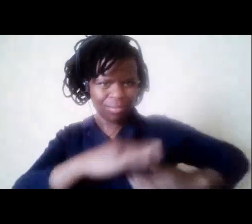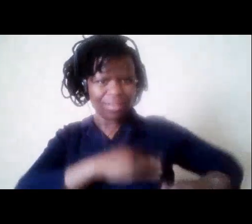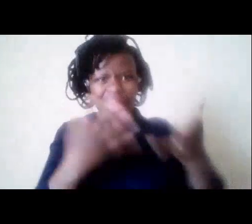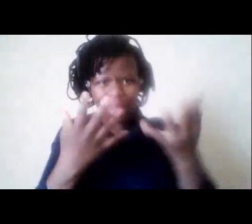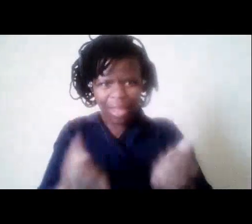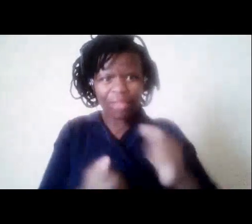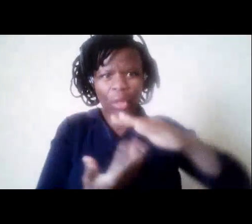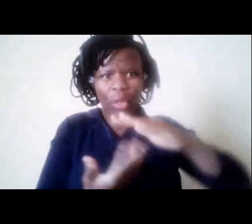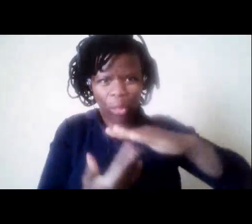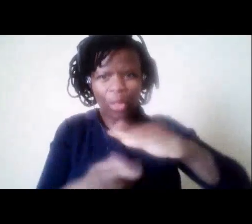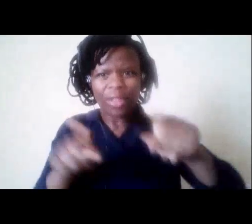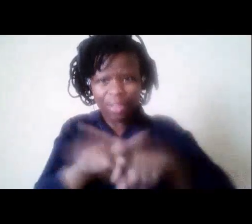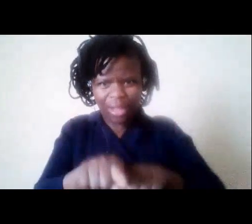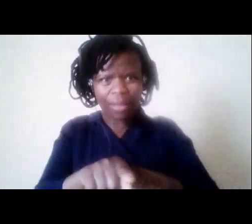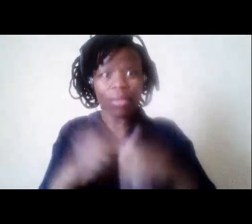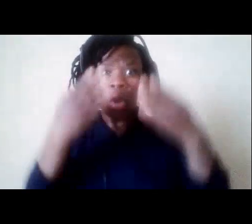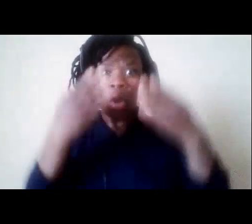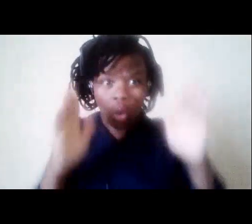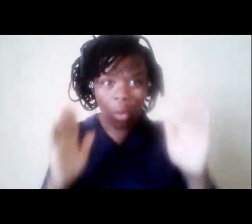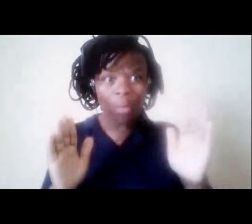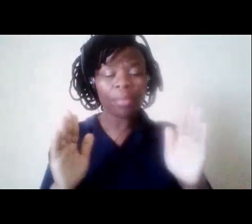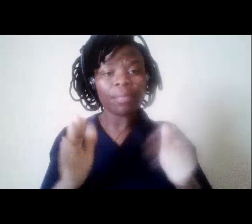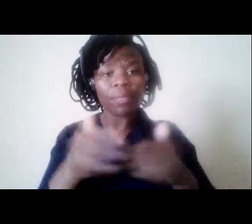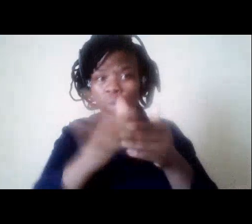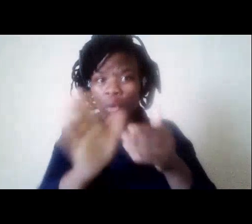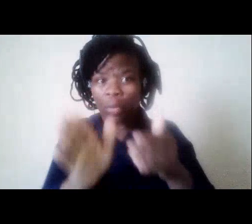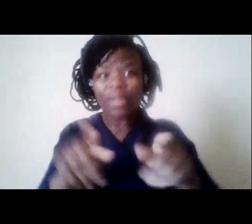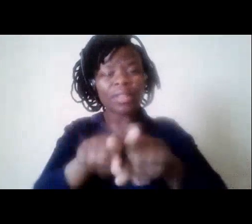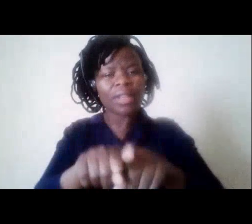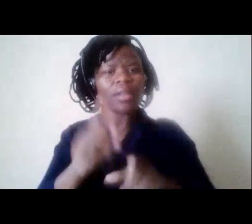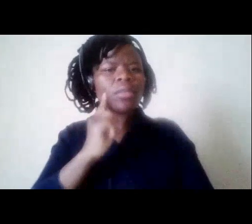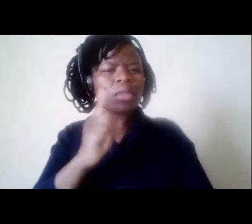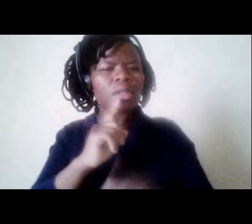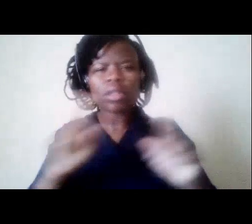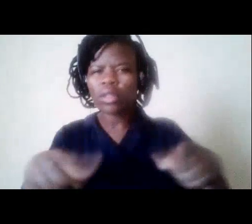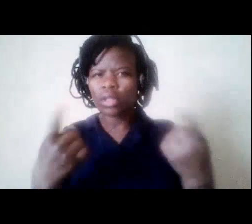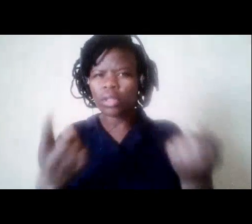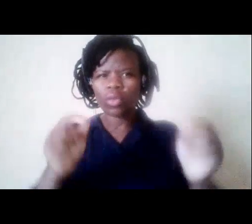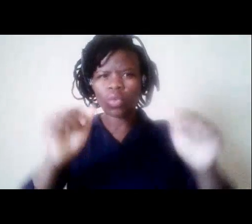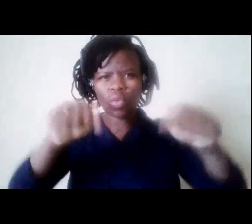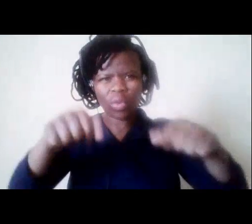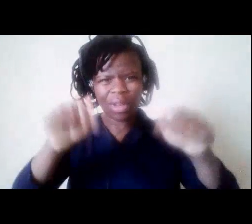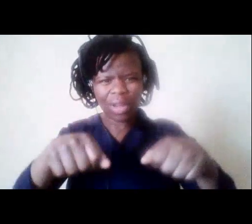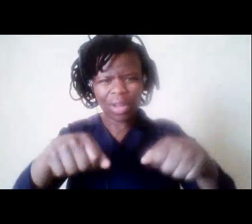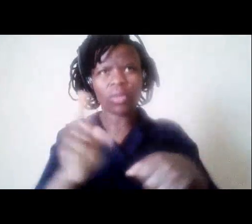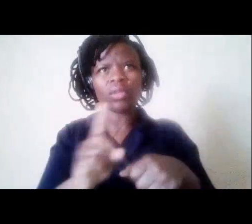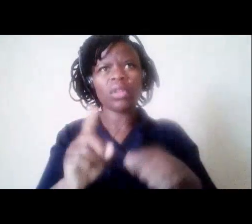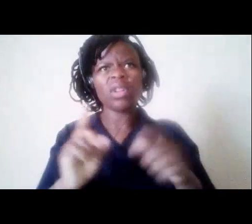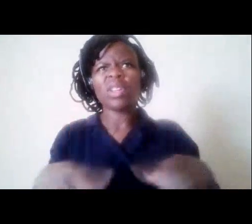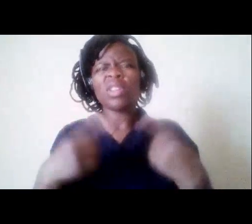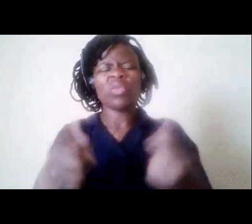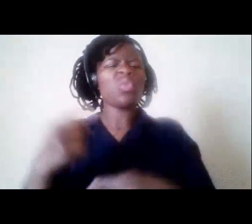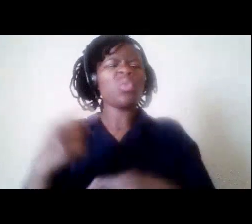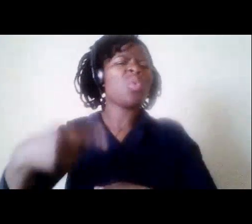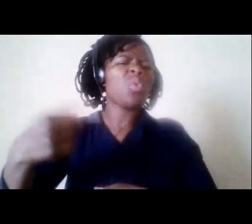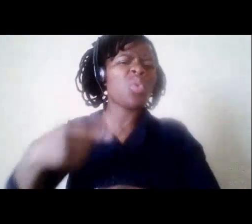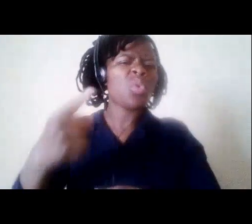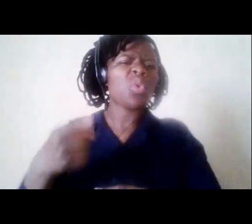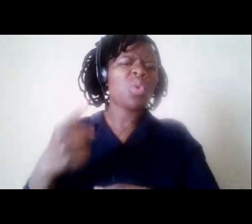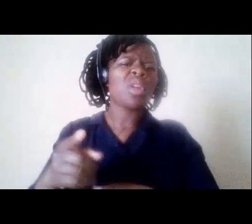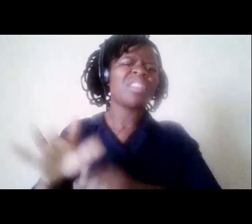are open to it. You need teachers who don't allow, who don't remain at the first level